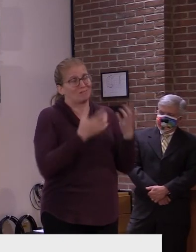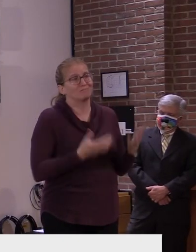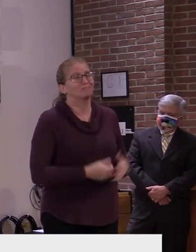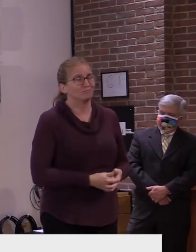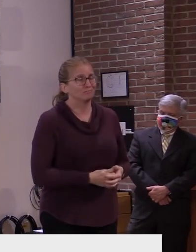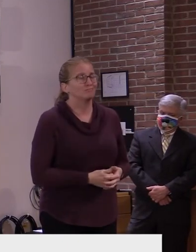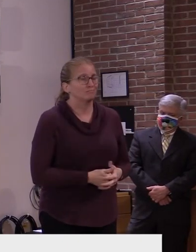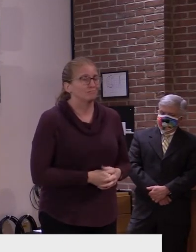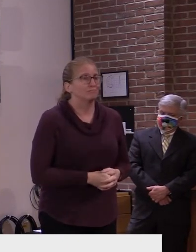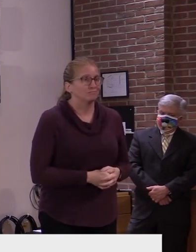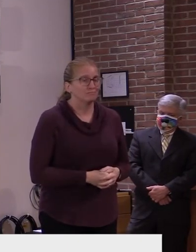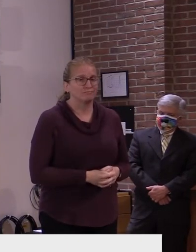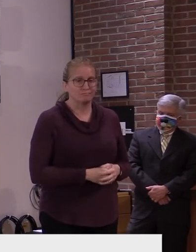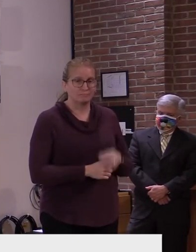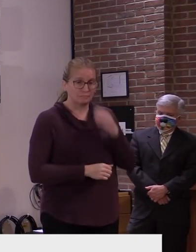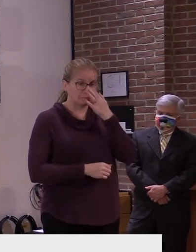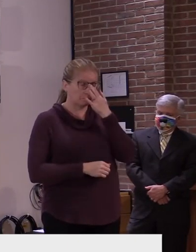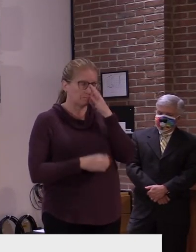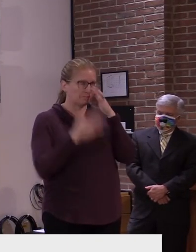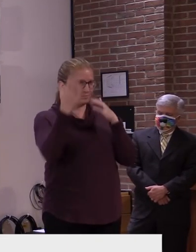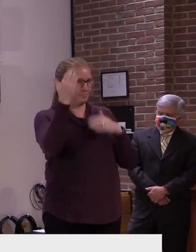All right, Tim McQuiston, okay. About Business Thank Magazine. You.